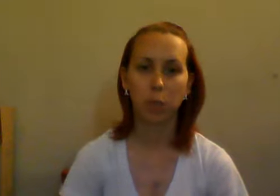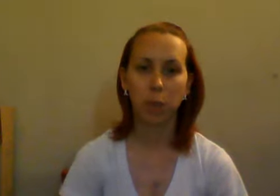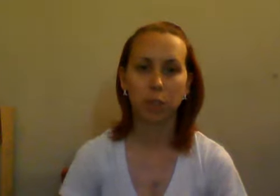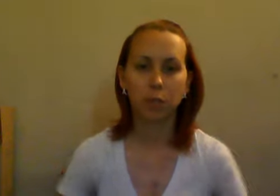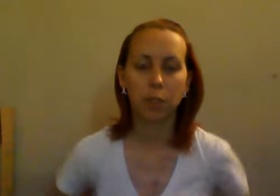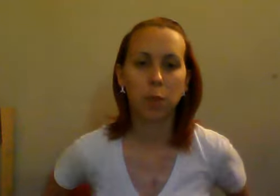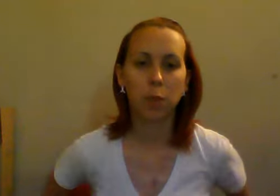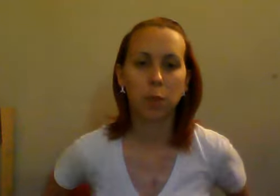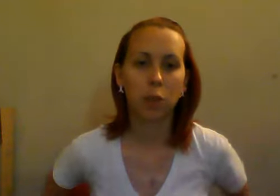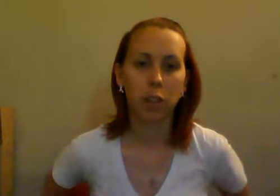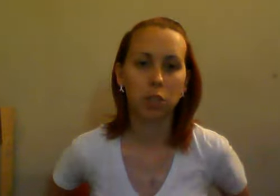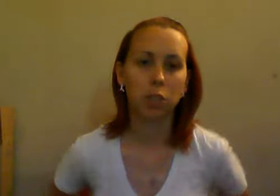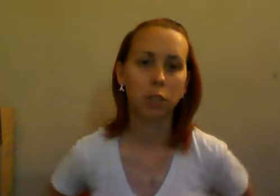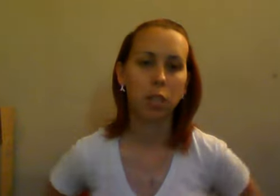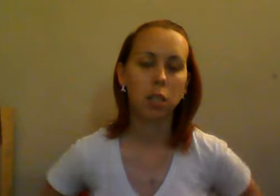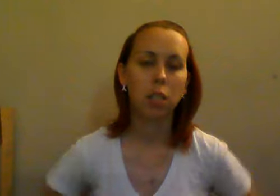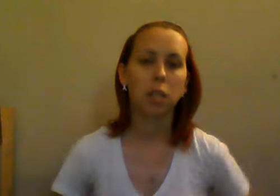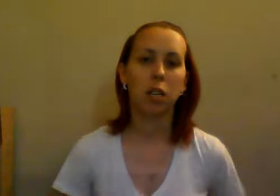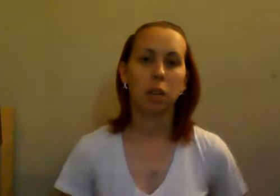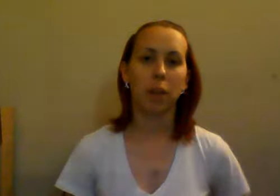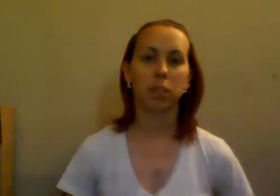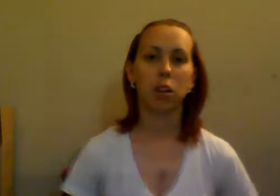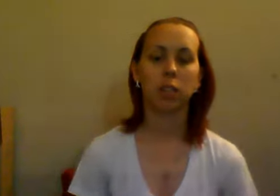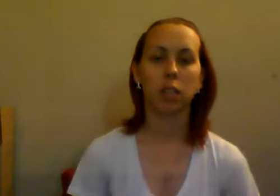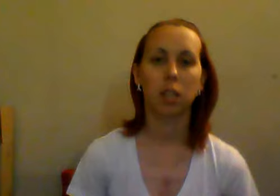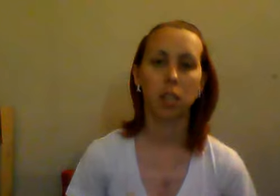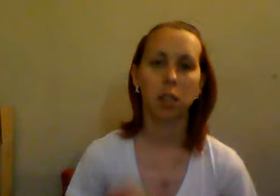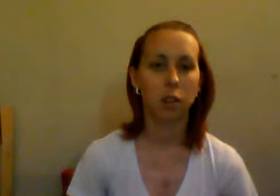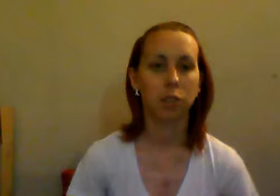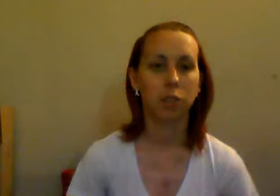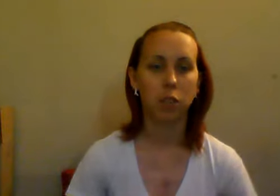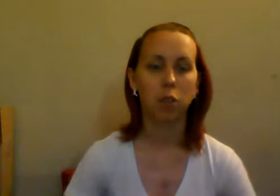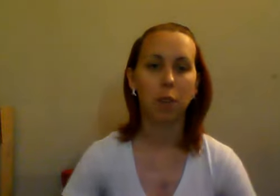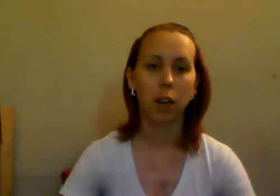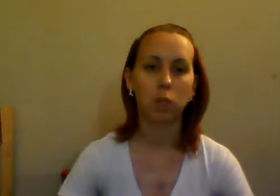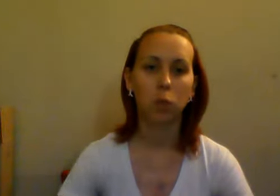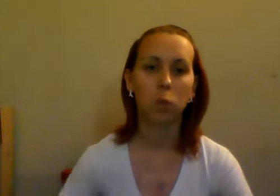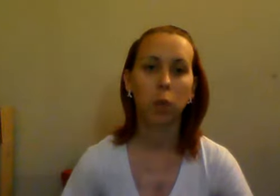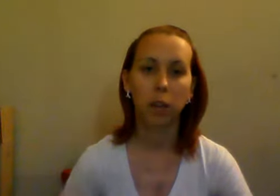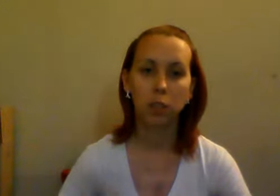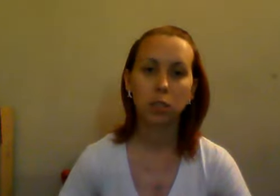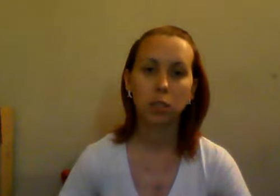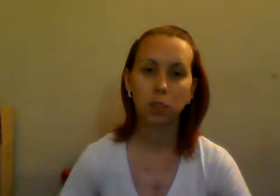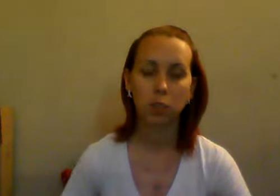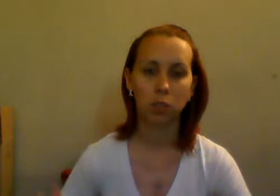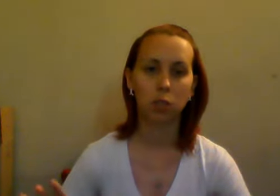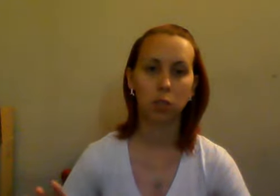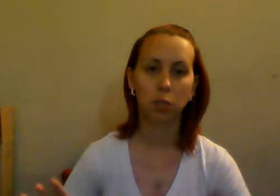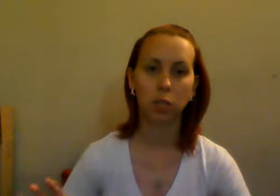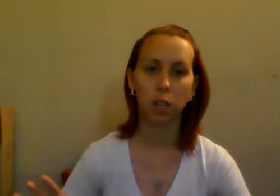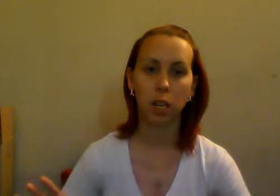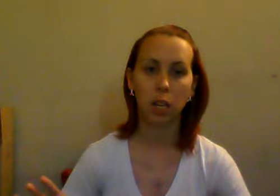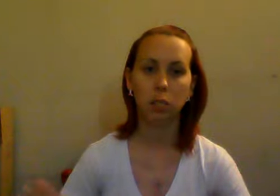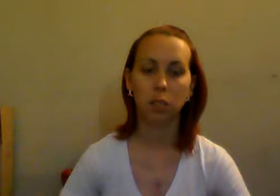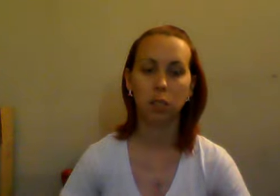about finger spelling before I actually do it. I talked in another video about where to make sure you're holding your hand